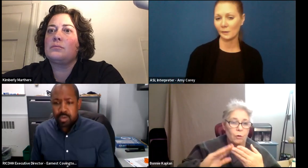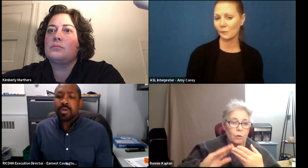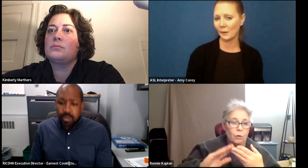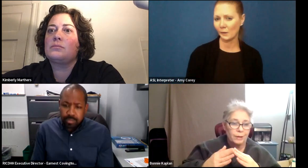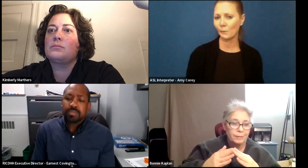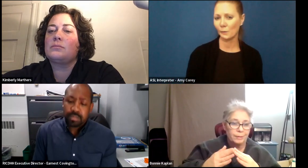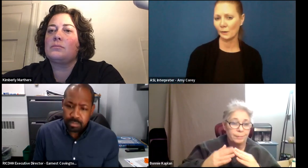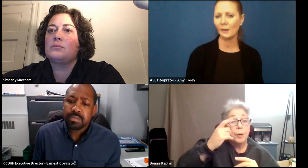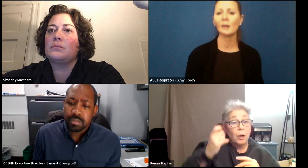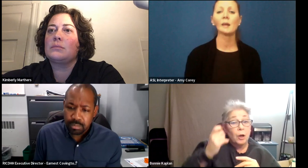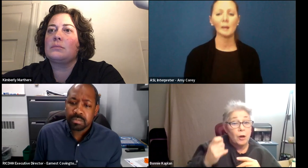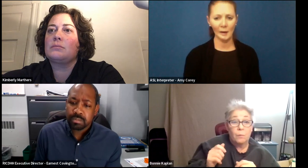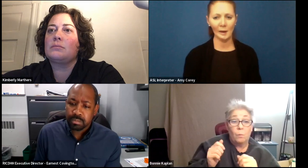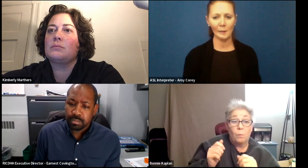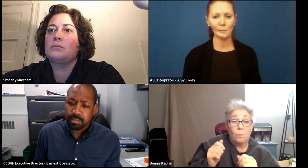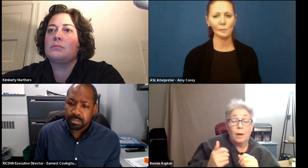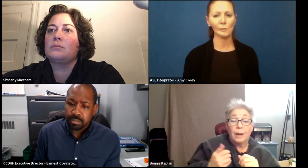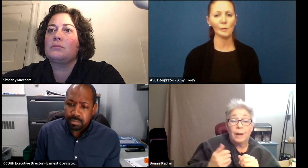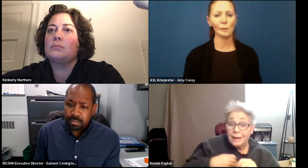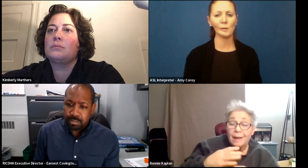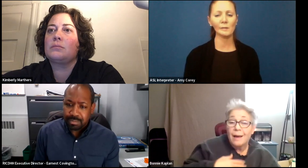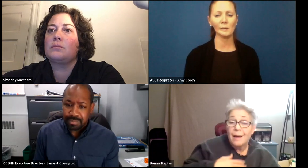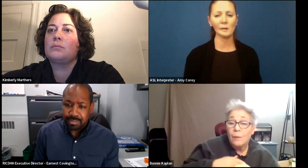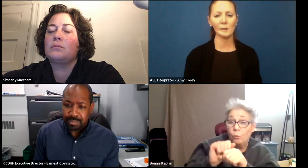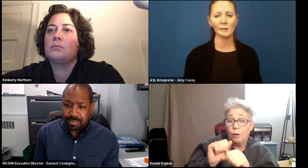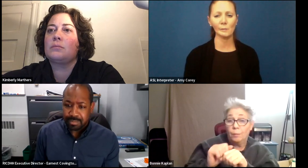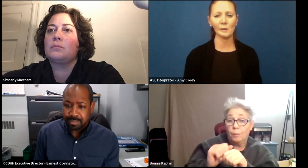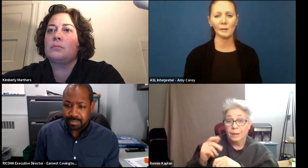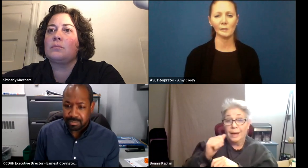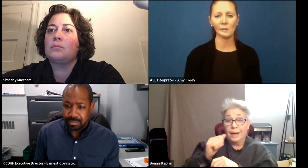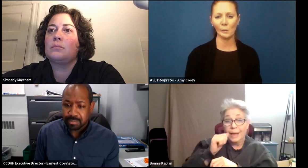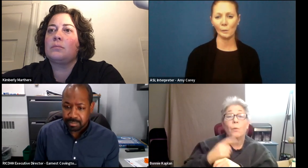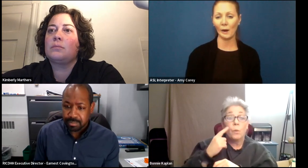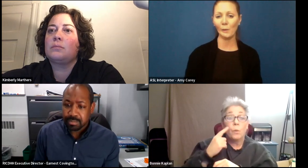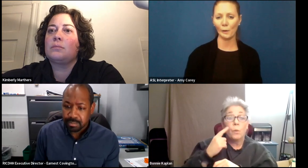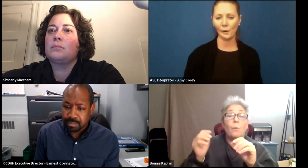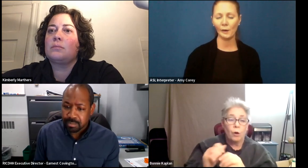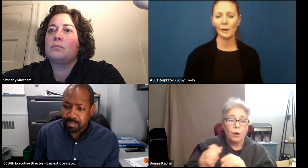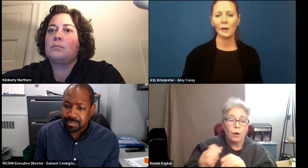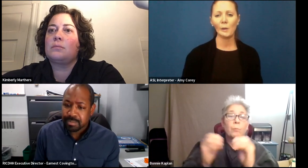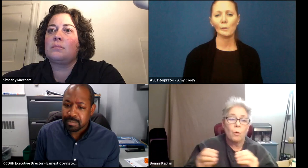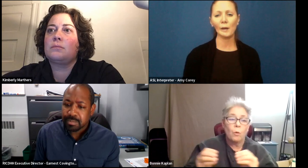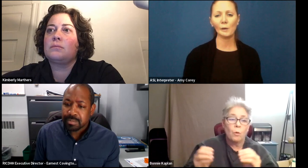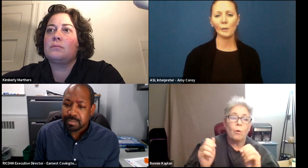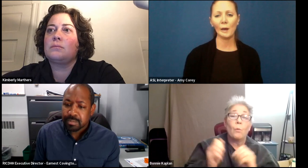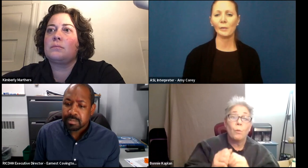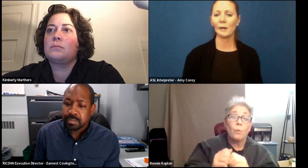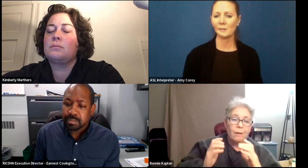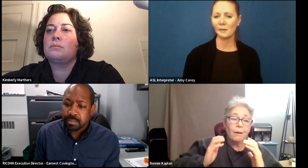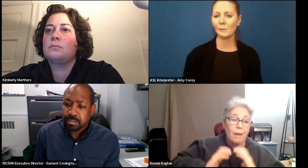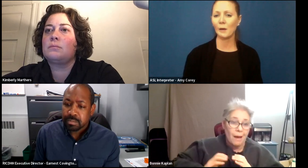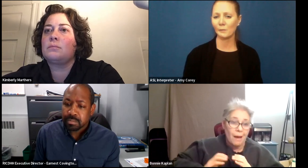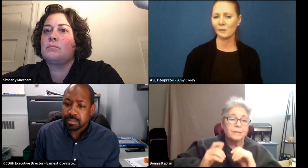It's the Hispanic community. The reason is because where I work, I know that